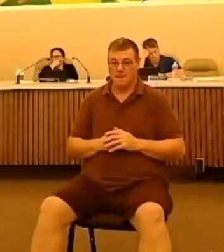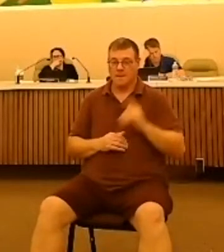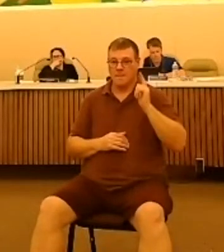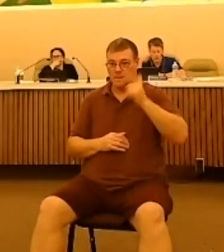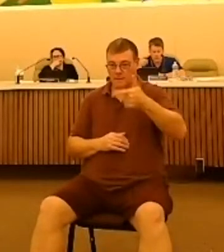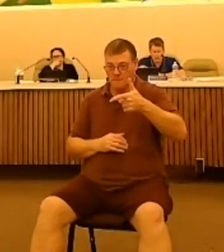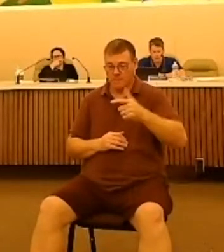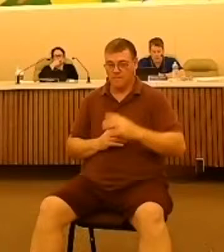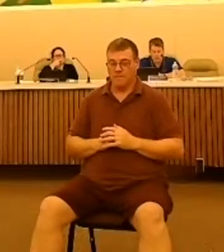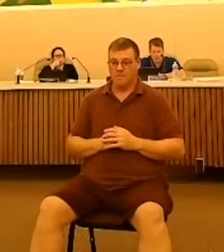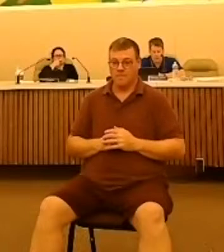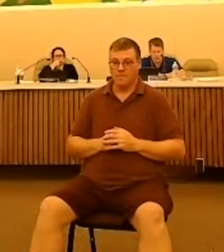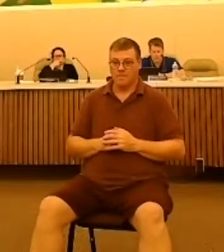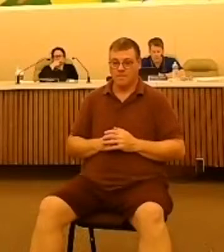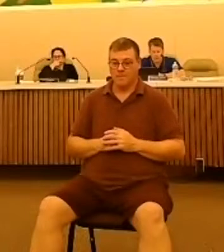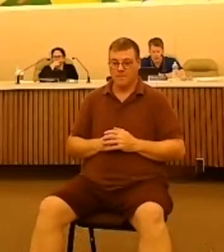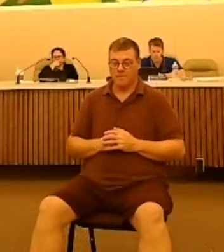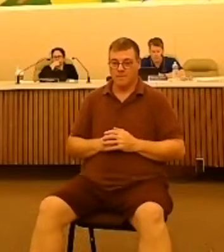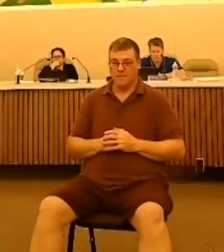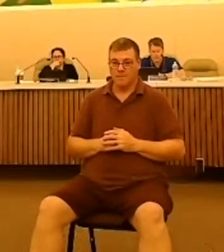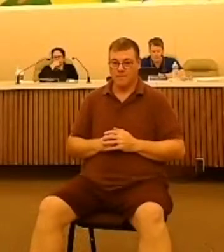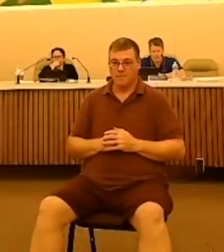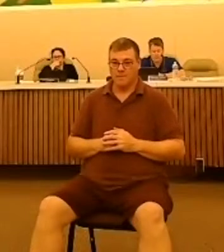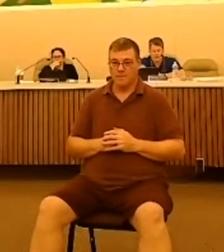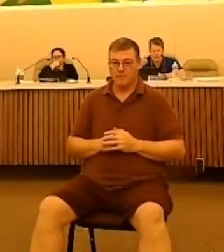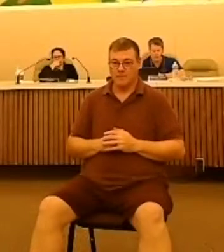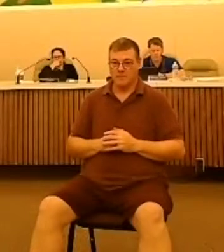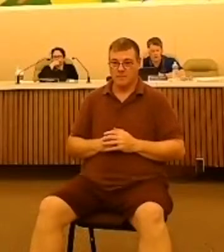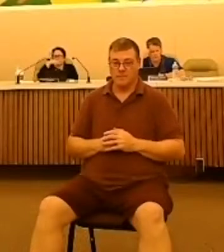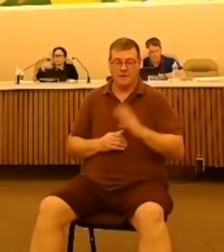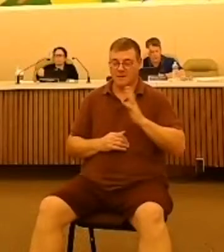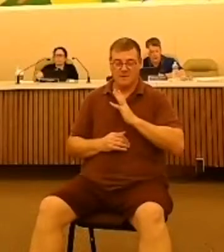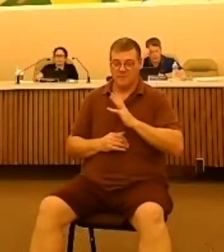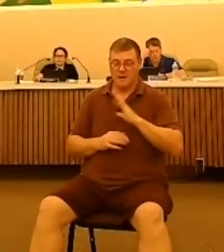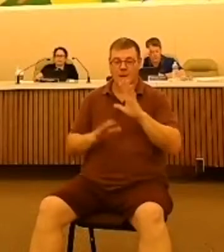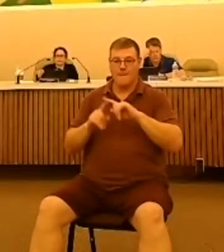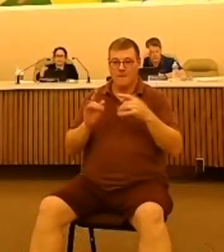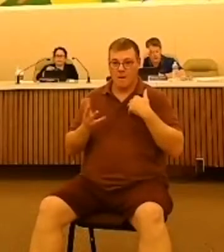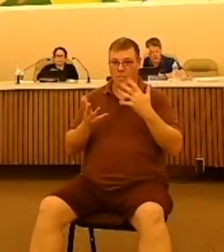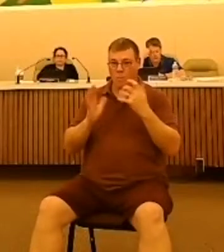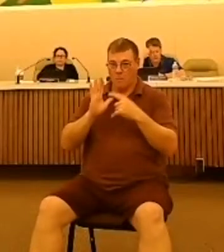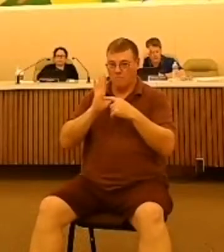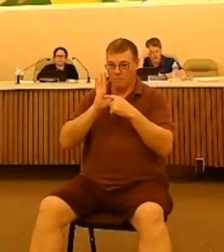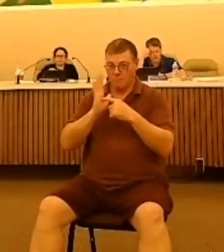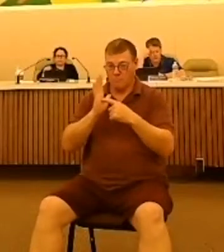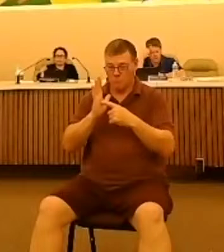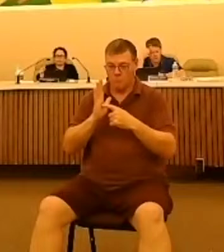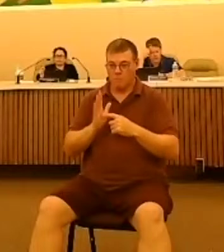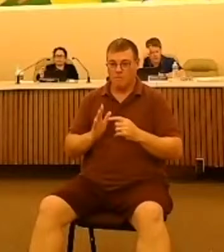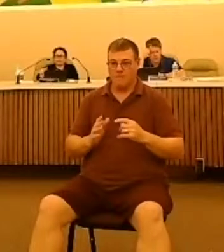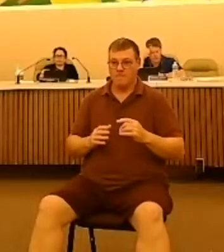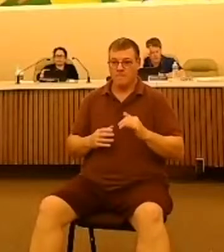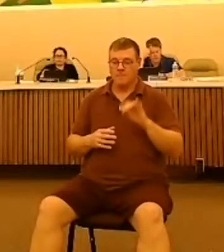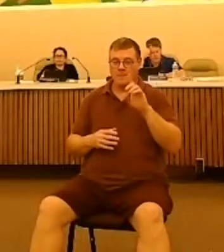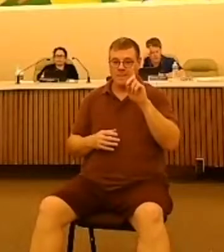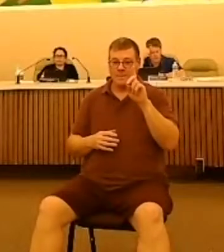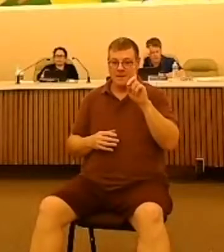Second. Sorry. Right, no, that's fine. I just want to point out again, as